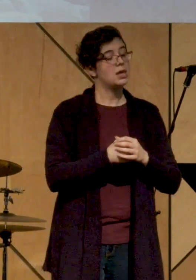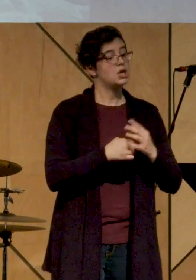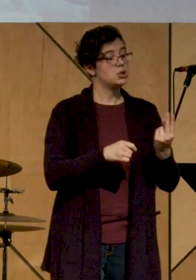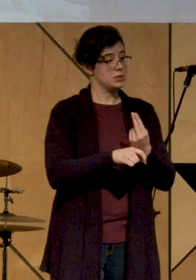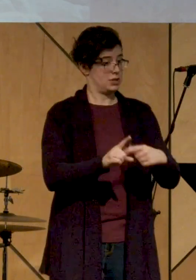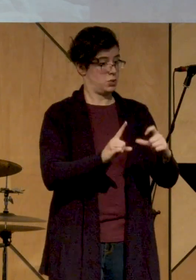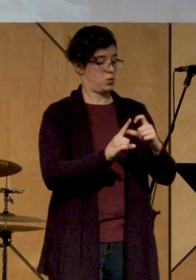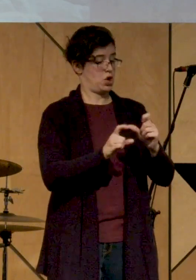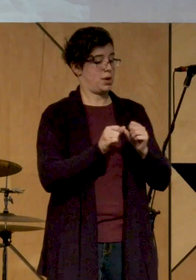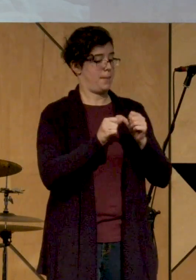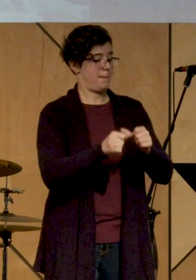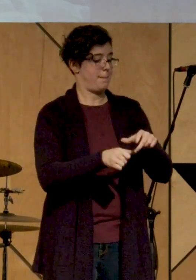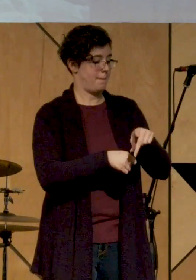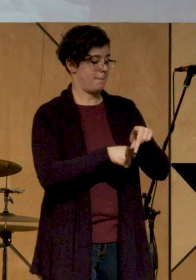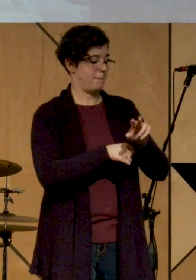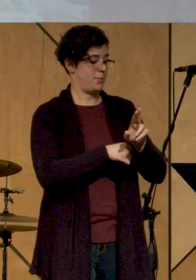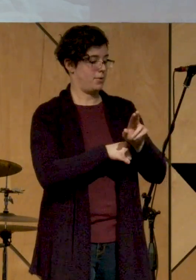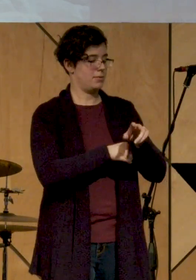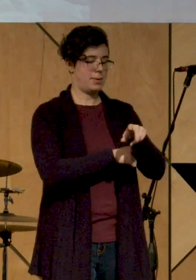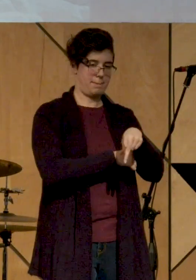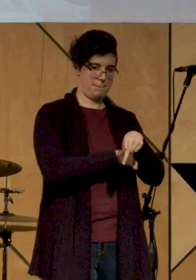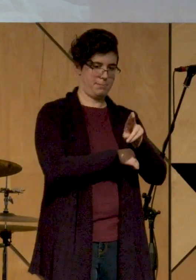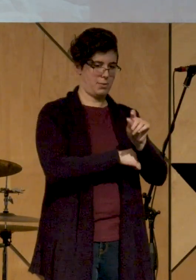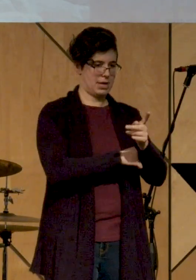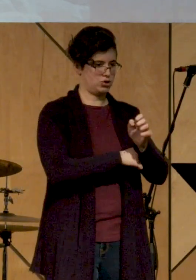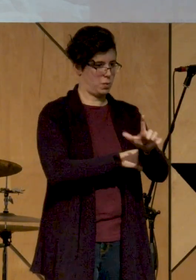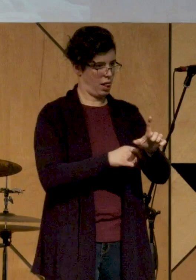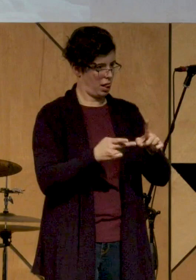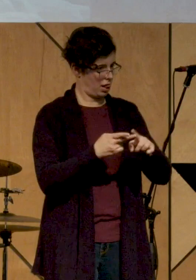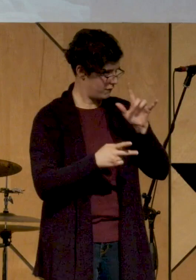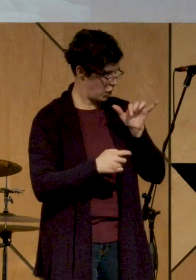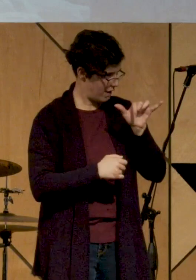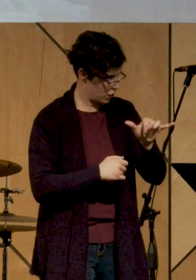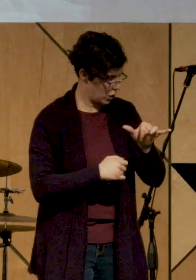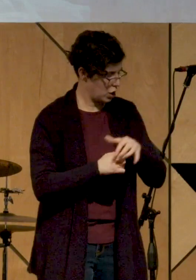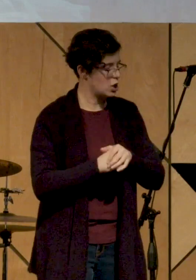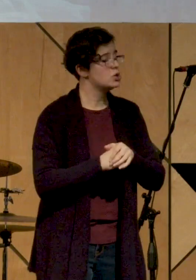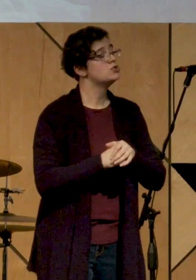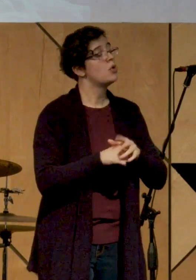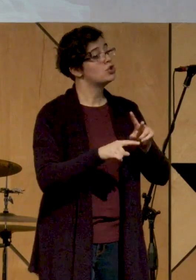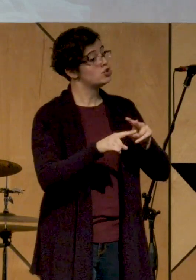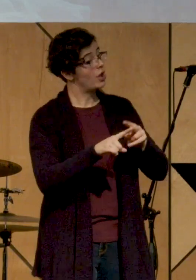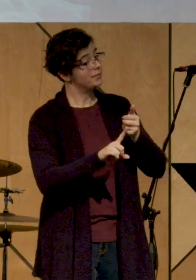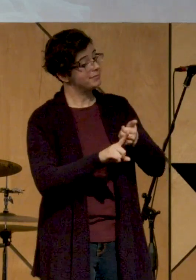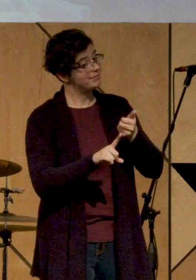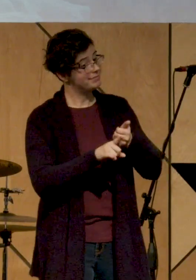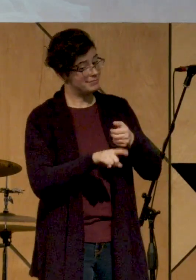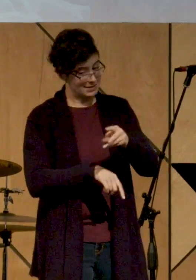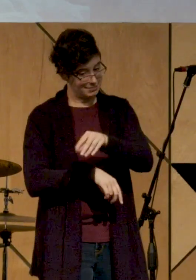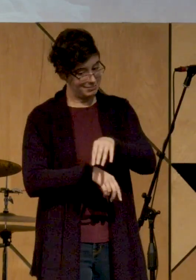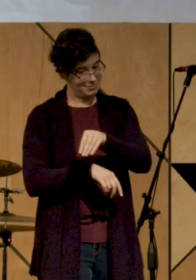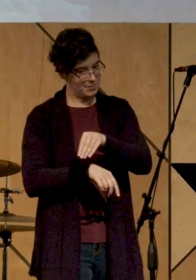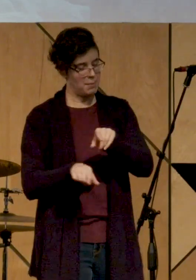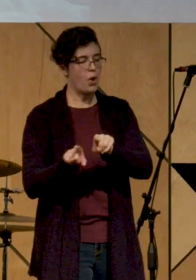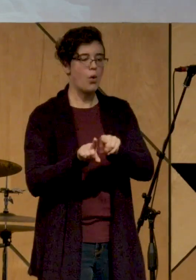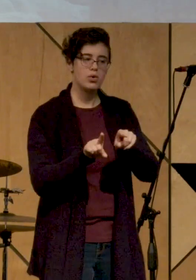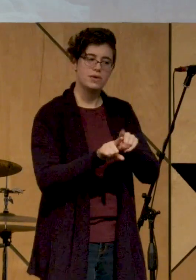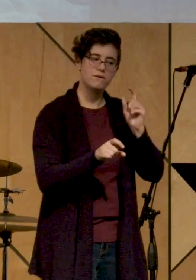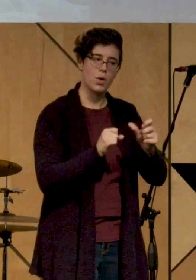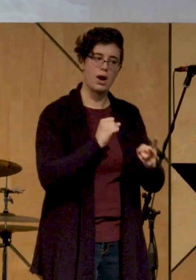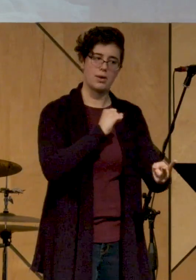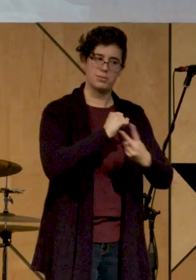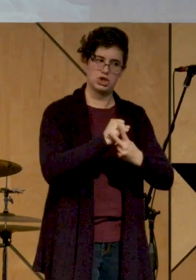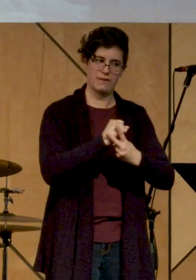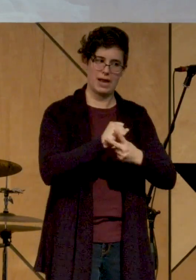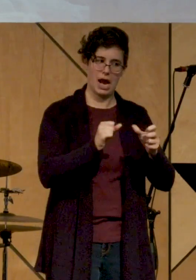words perpetual and forever. So salt was a seasoning, but it was also a preservative,